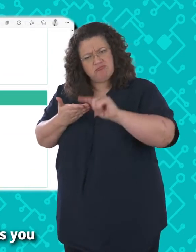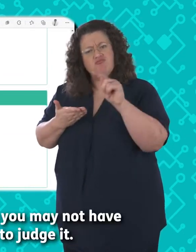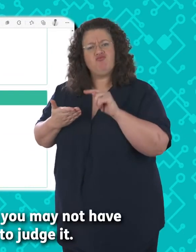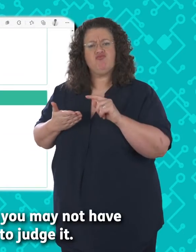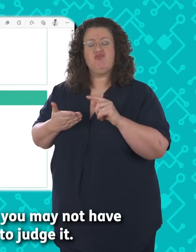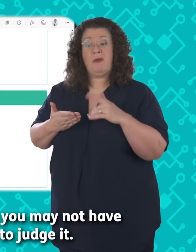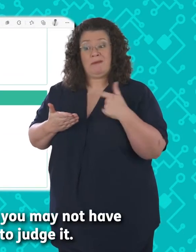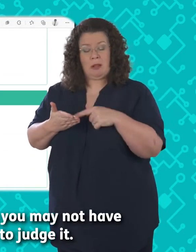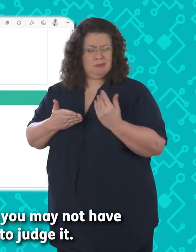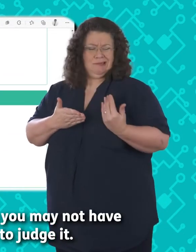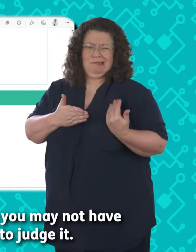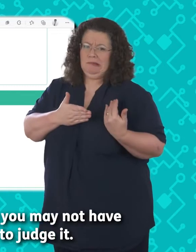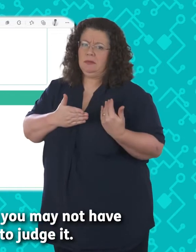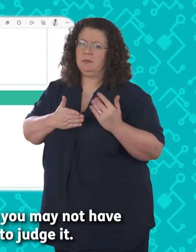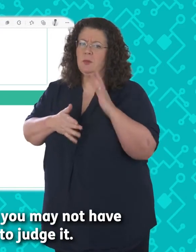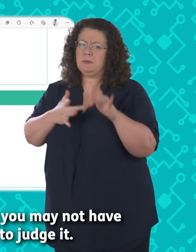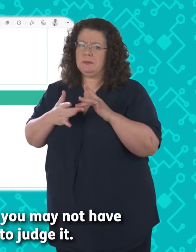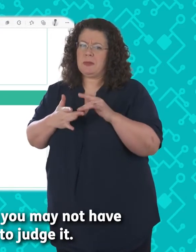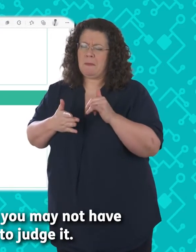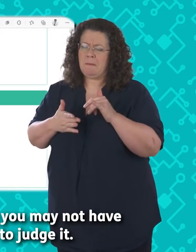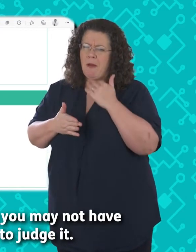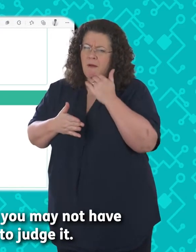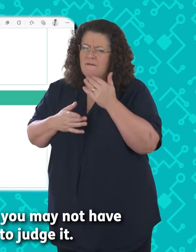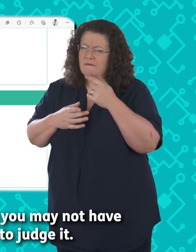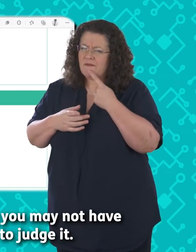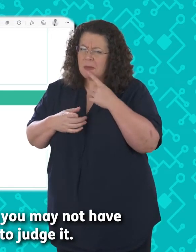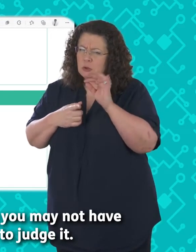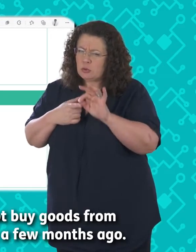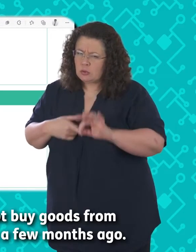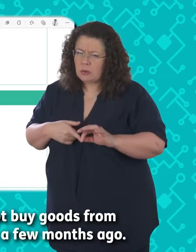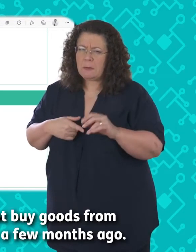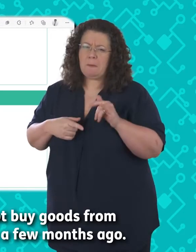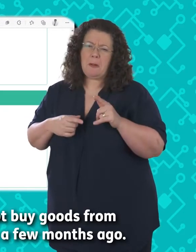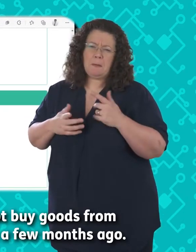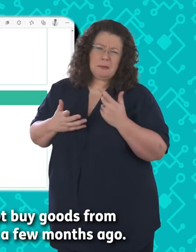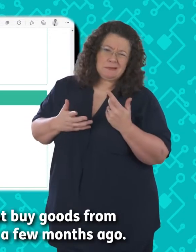you if a website was young, you may not have enough details to judge